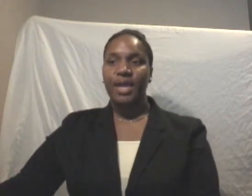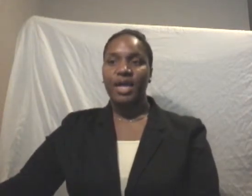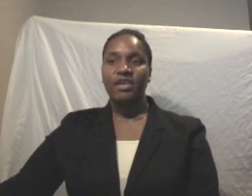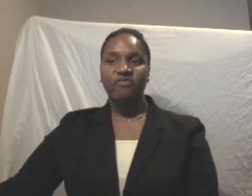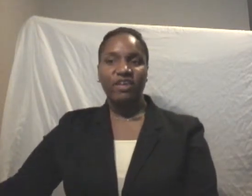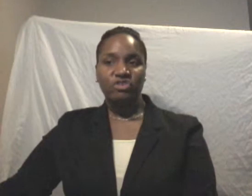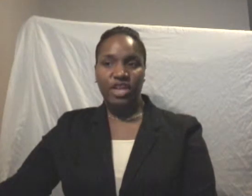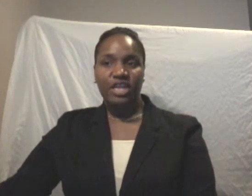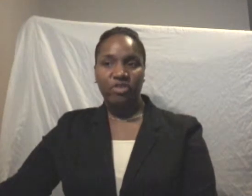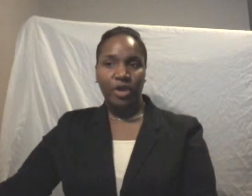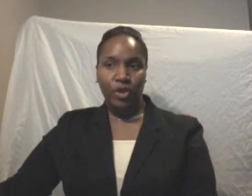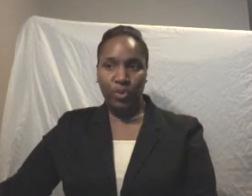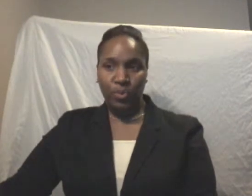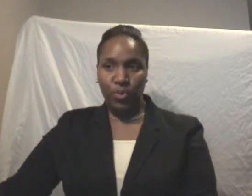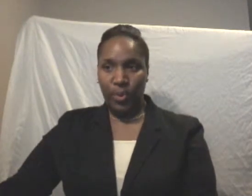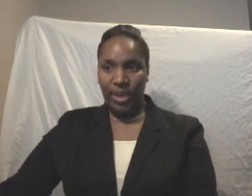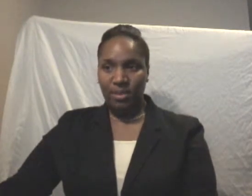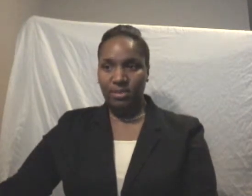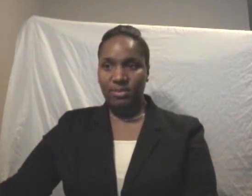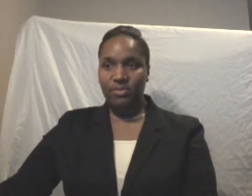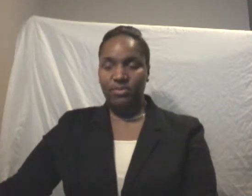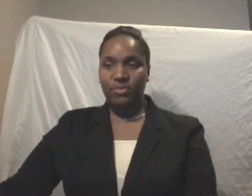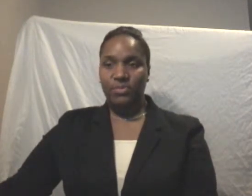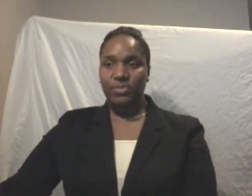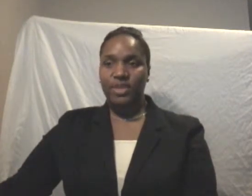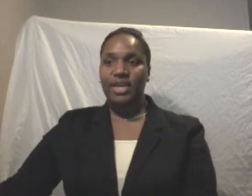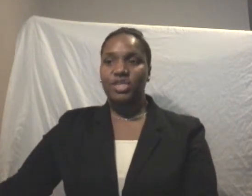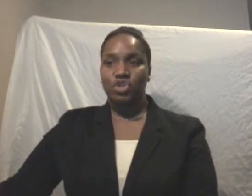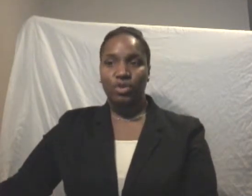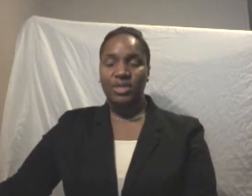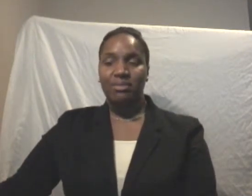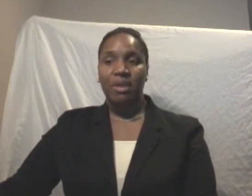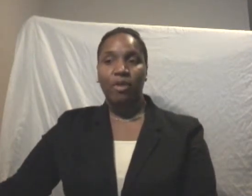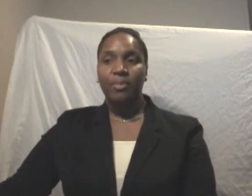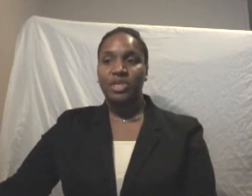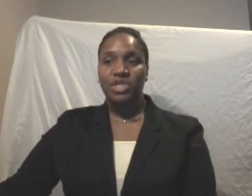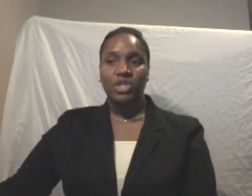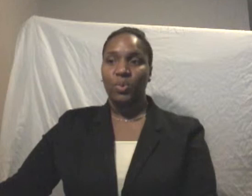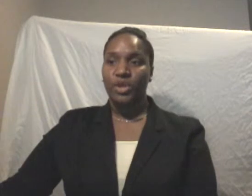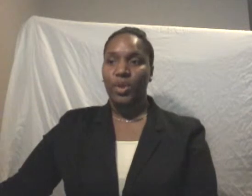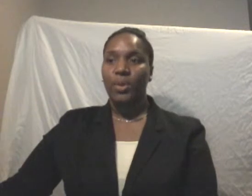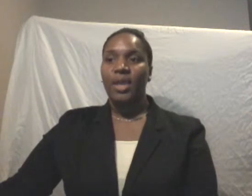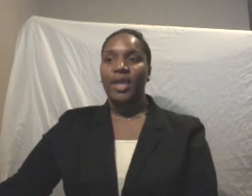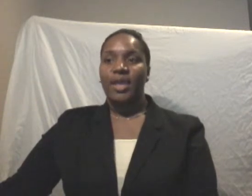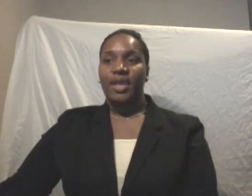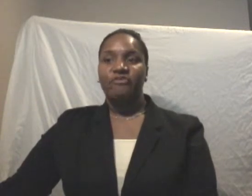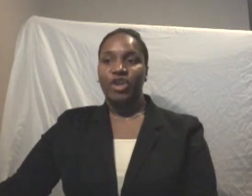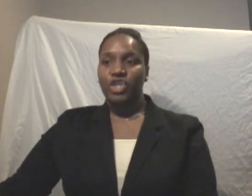I lost $500 from an earthquake that destroyed some of my property, such as the window and